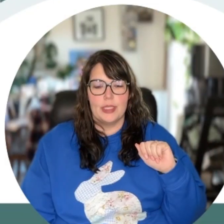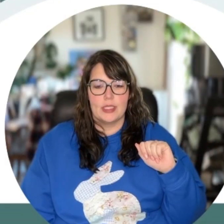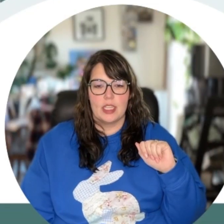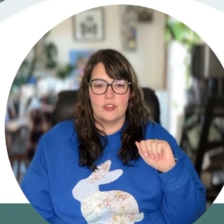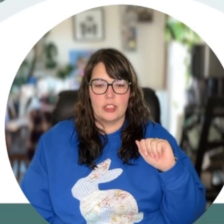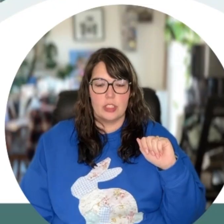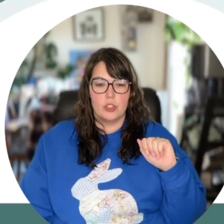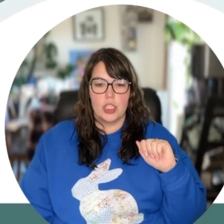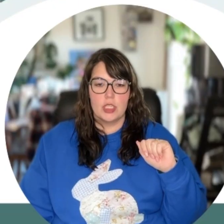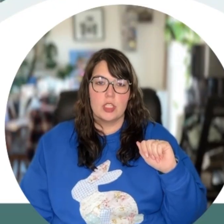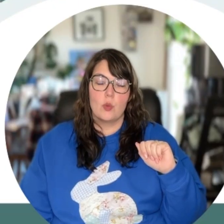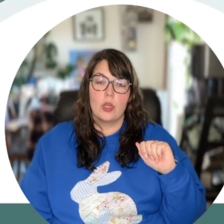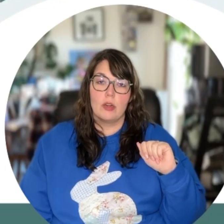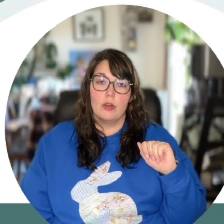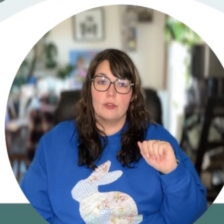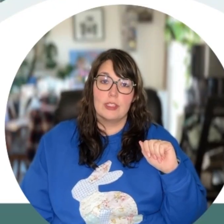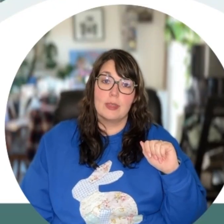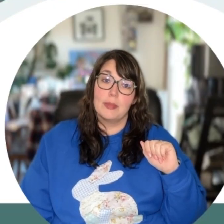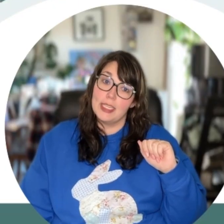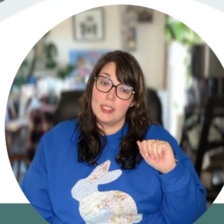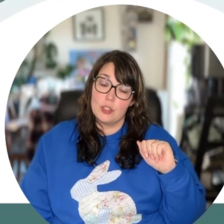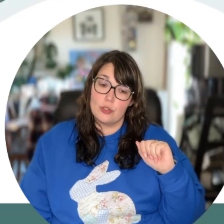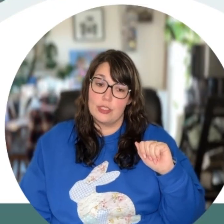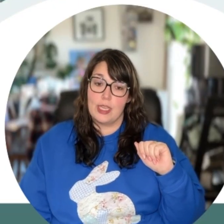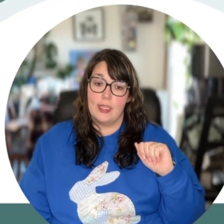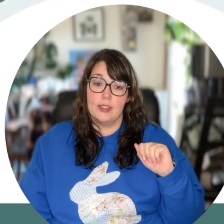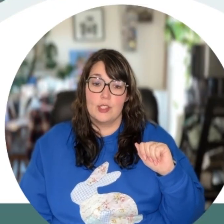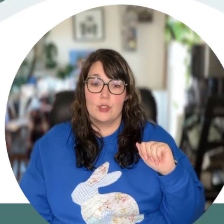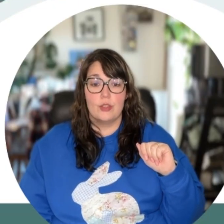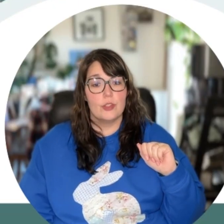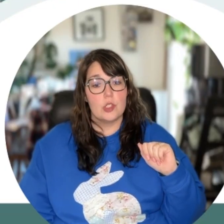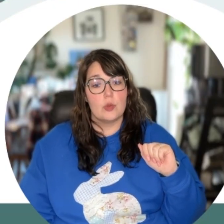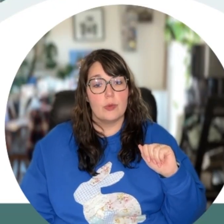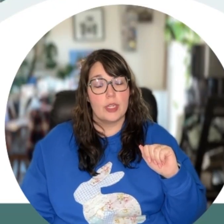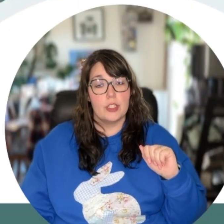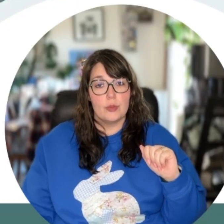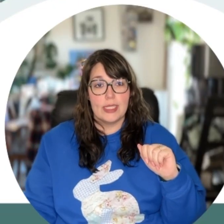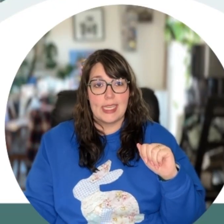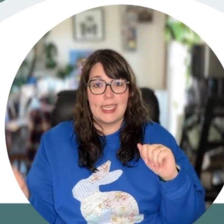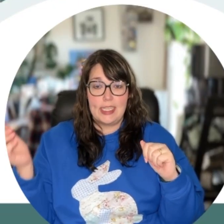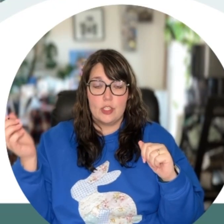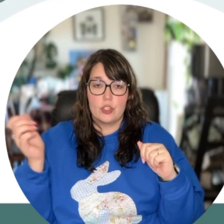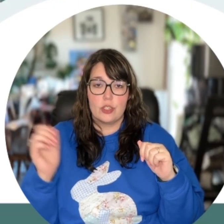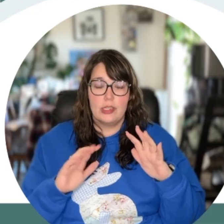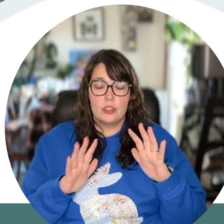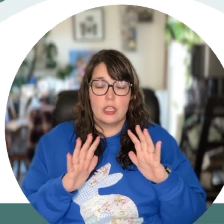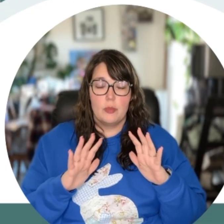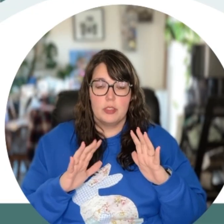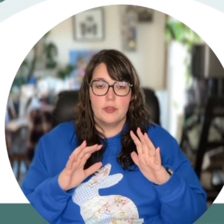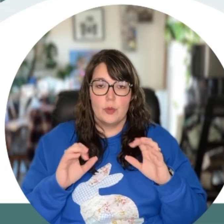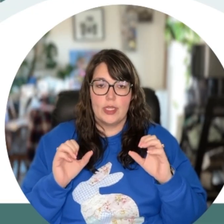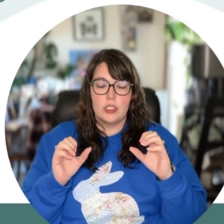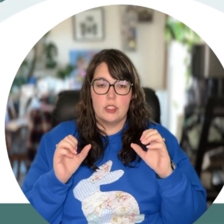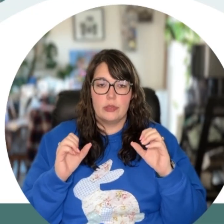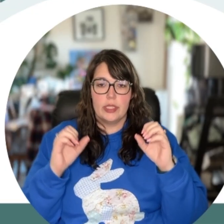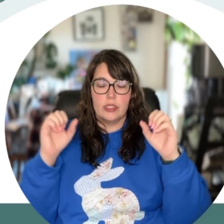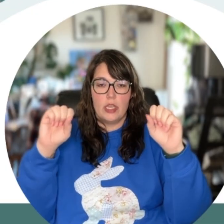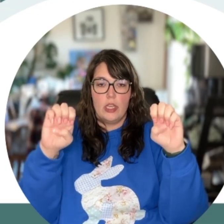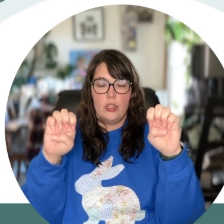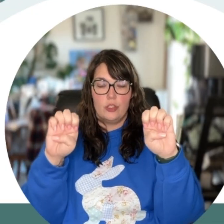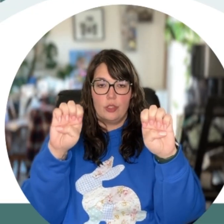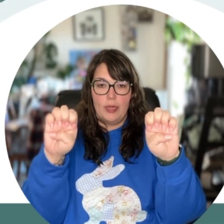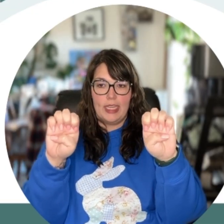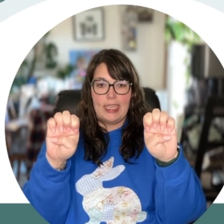everyone, Brittany with Successful Solutions. So we're going to go over some Easter signs. So the first one we're going to do is Easter, and there's a couple different ways to do